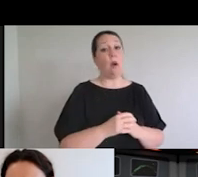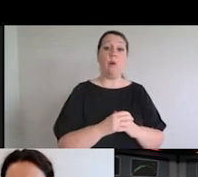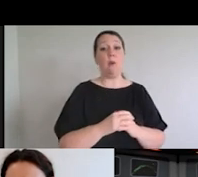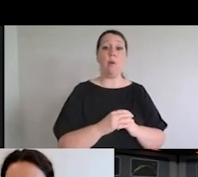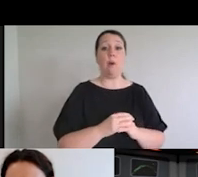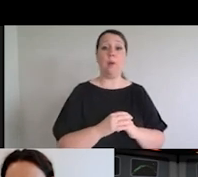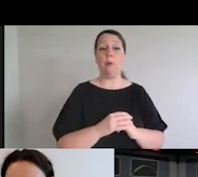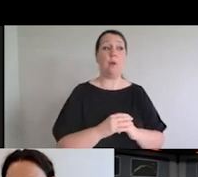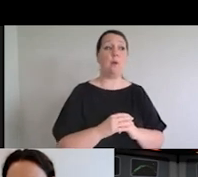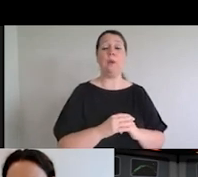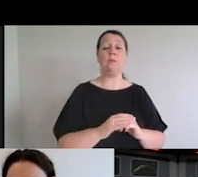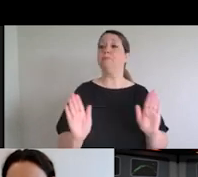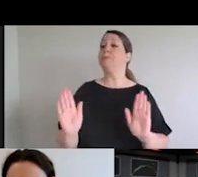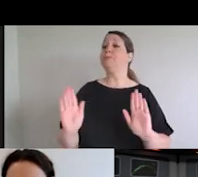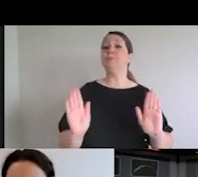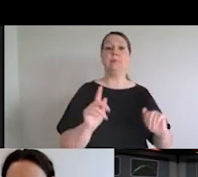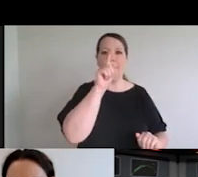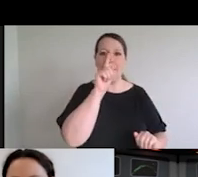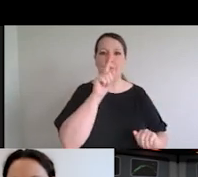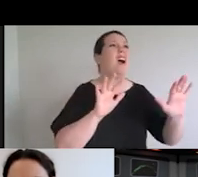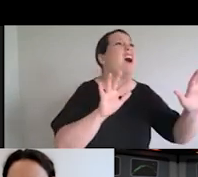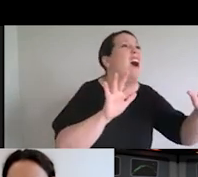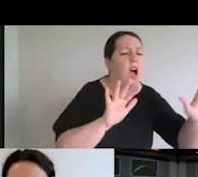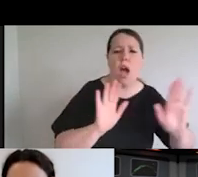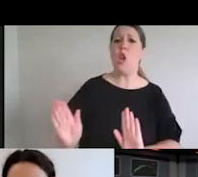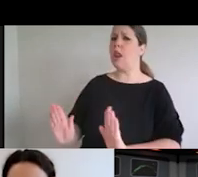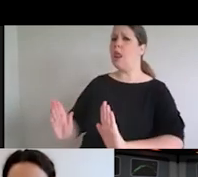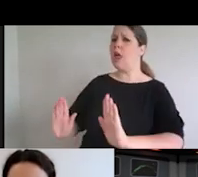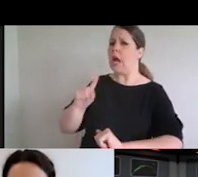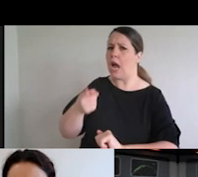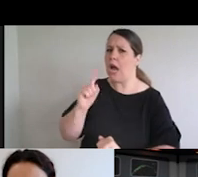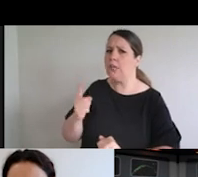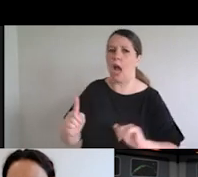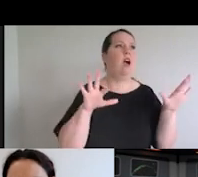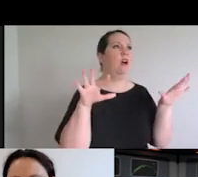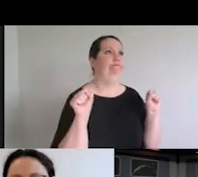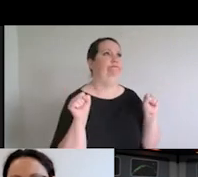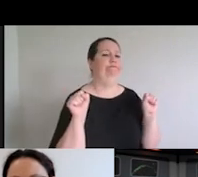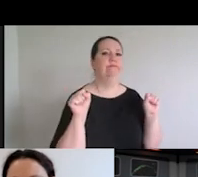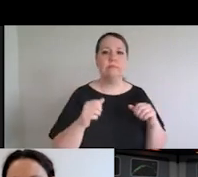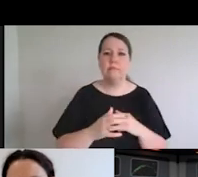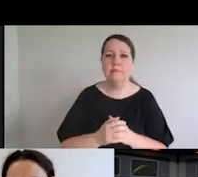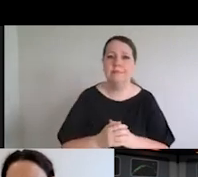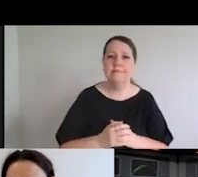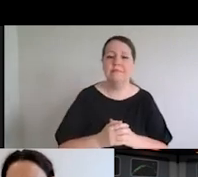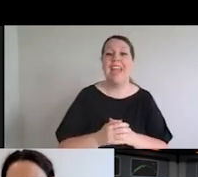shove, they do not do anything. Our media is selective about what information they provide.